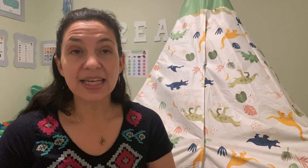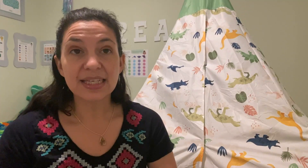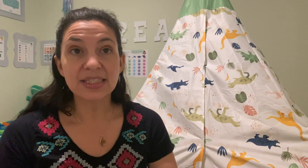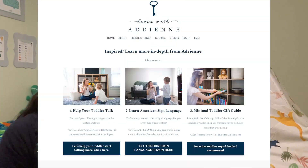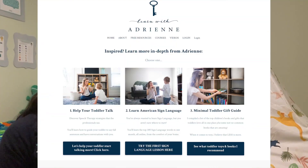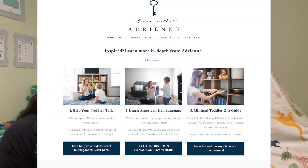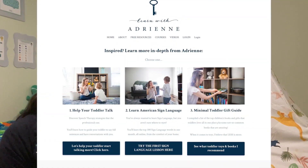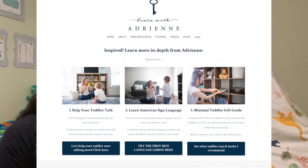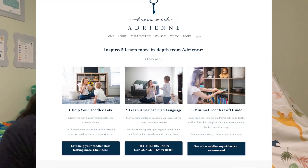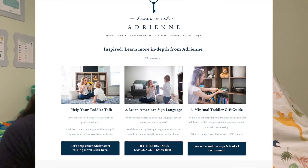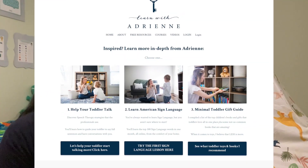is going to